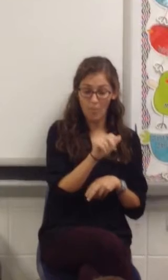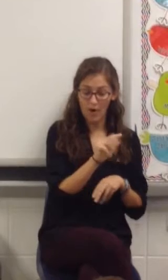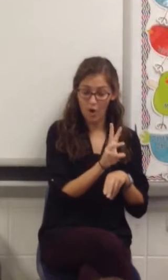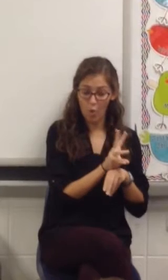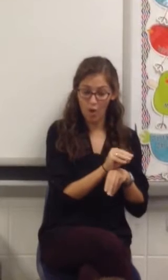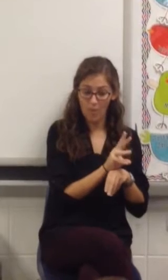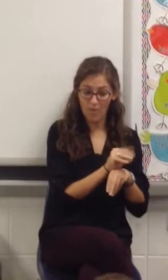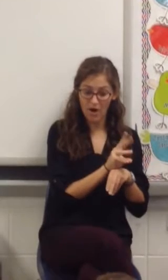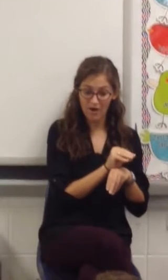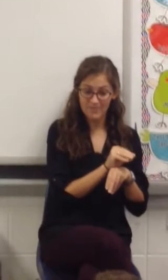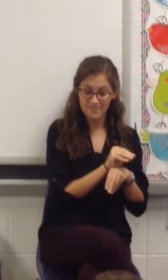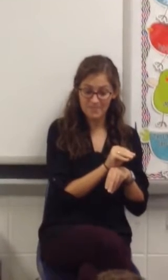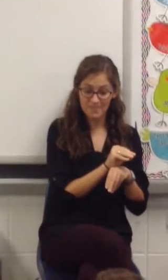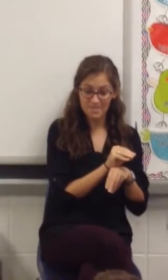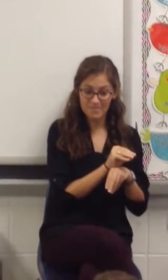what happens?